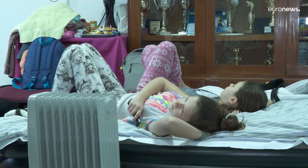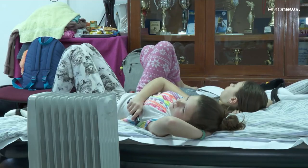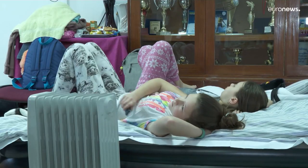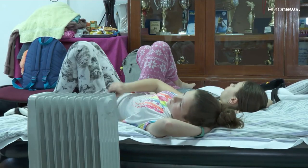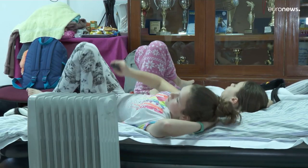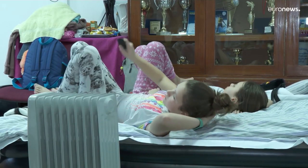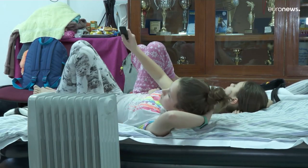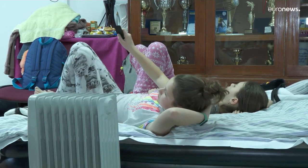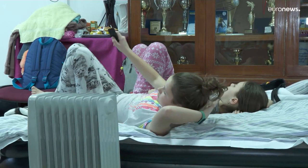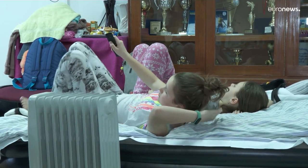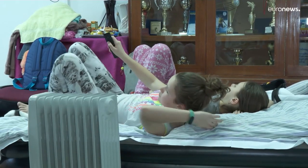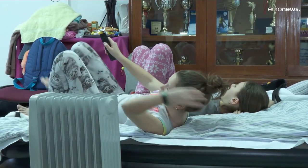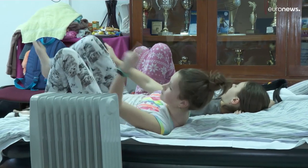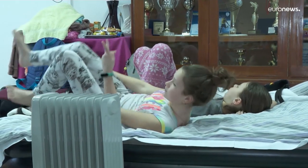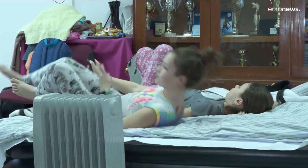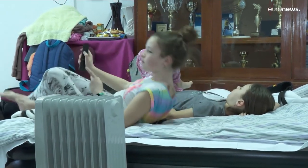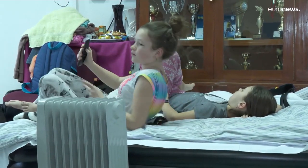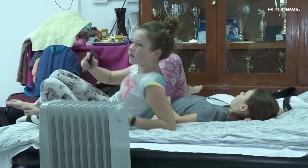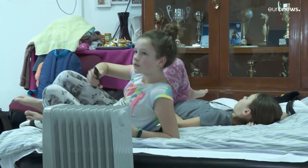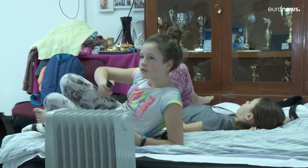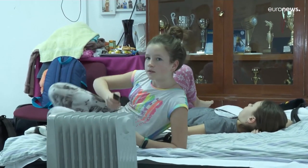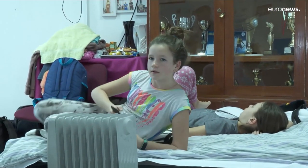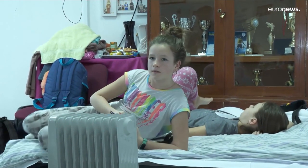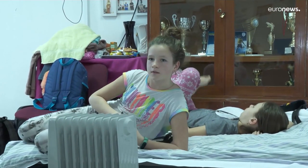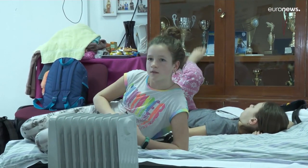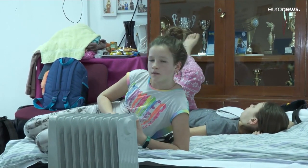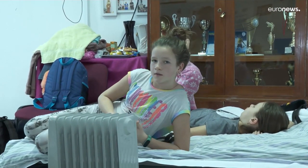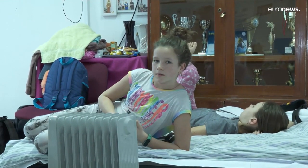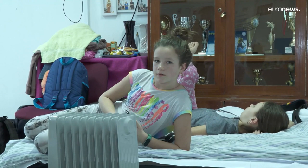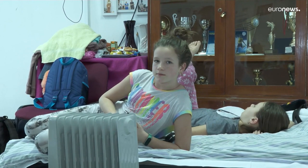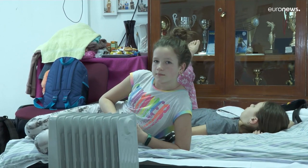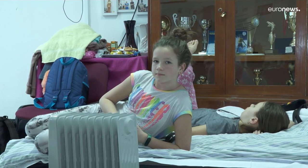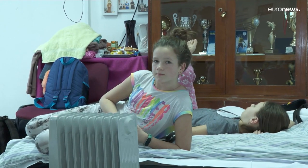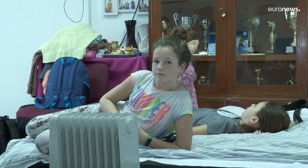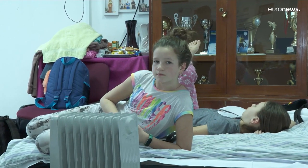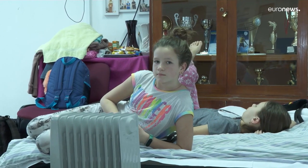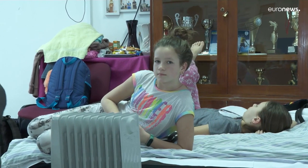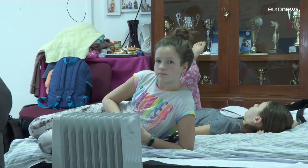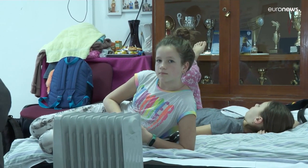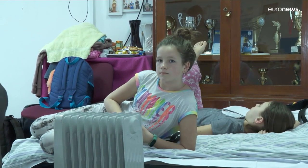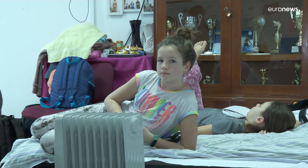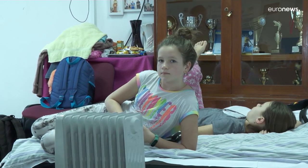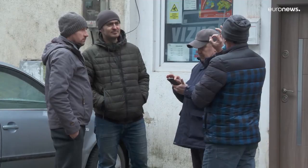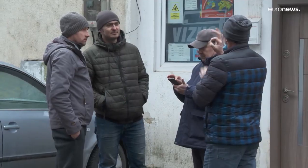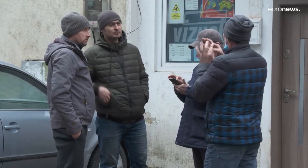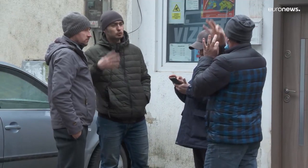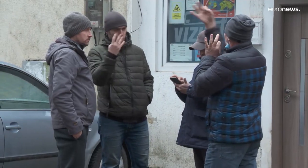threshold. Day and night, the volunteers found shelters for the refugees, in hotels, in apartments, everywhere